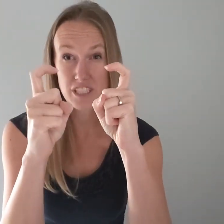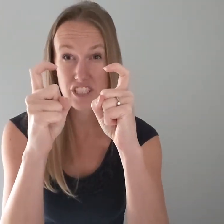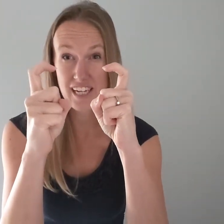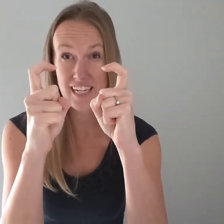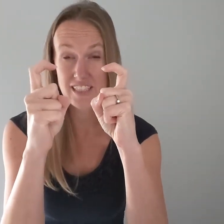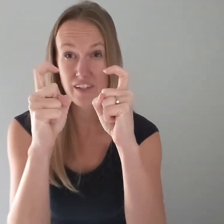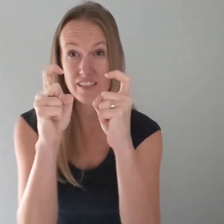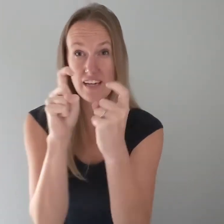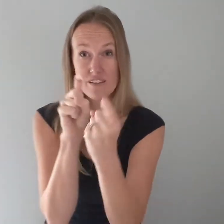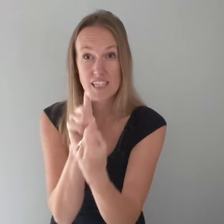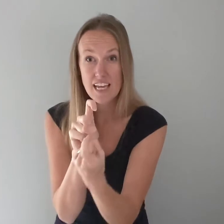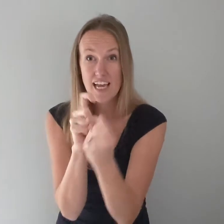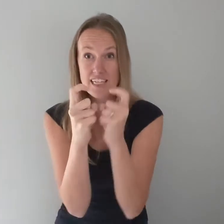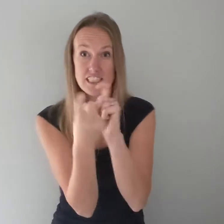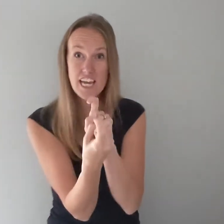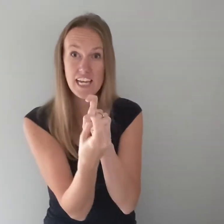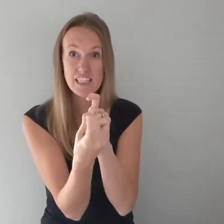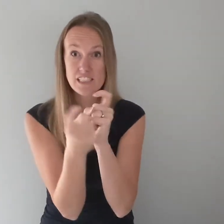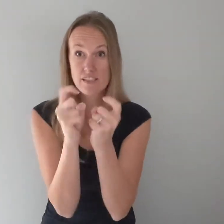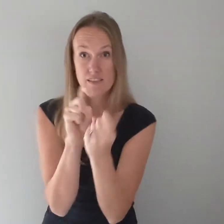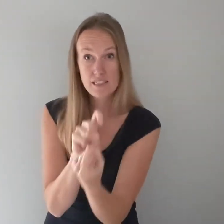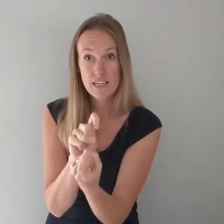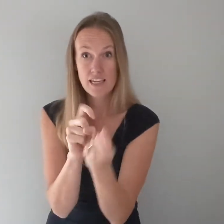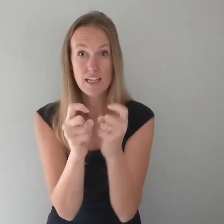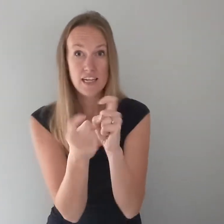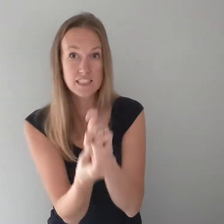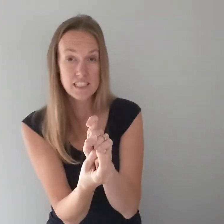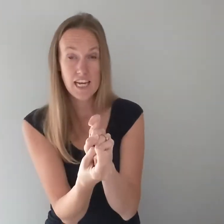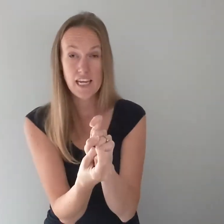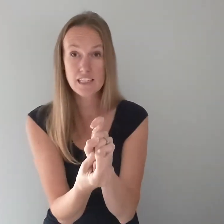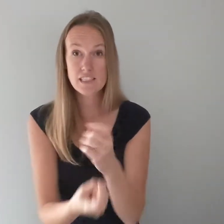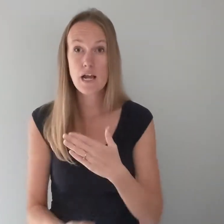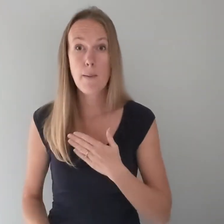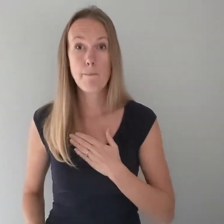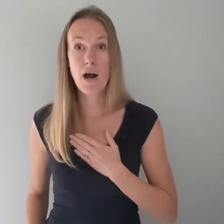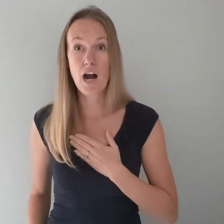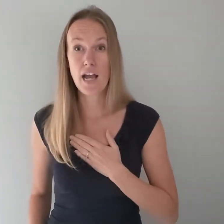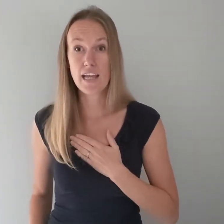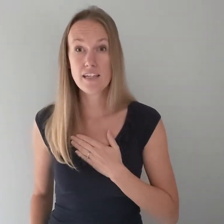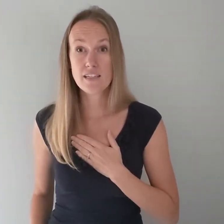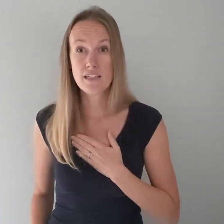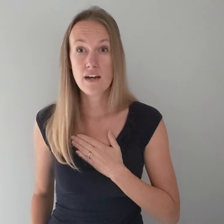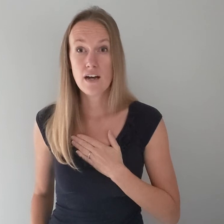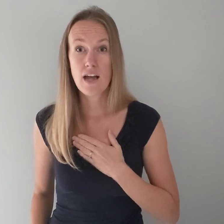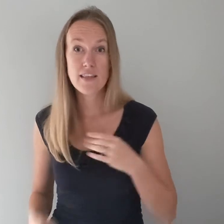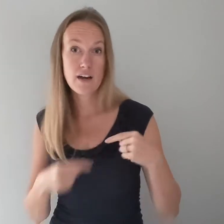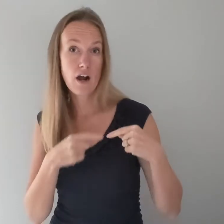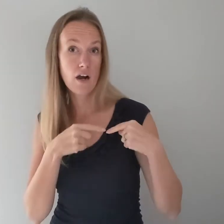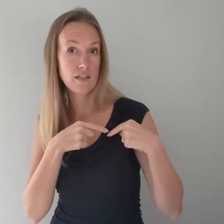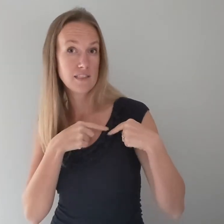your index fingers out. Change, okay? Change my, and then heart,